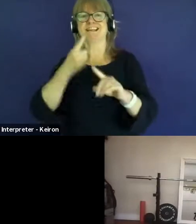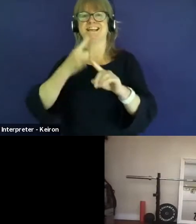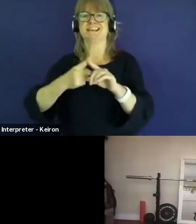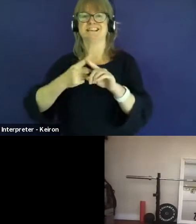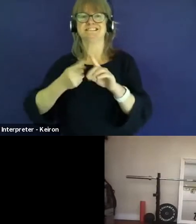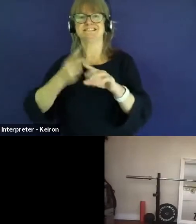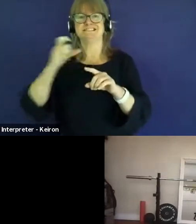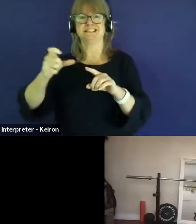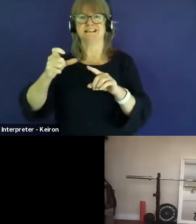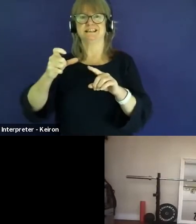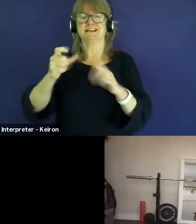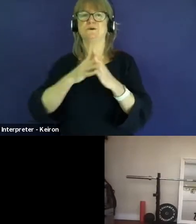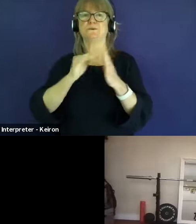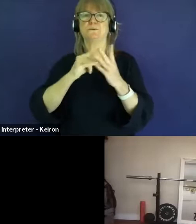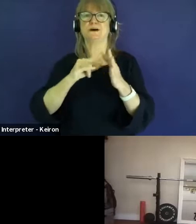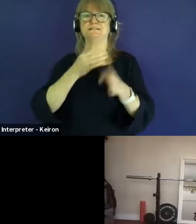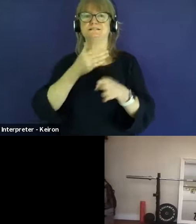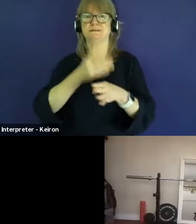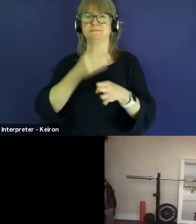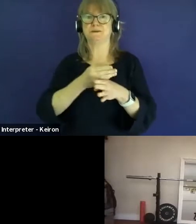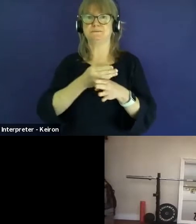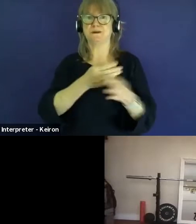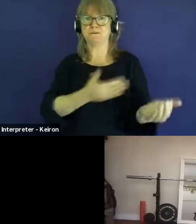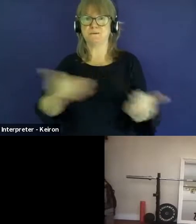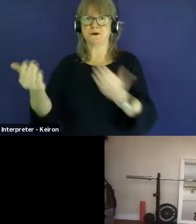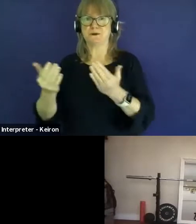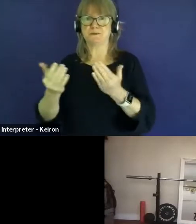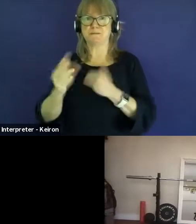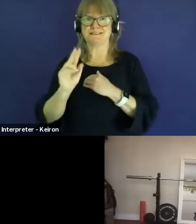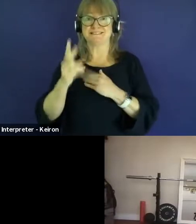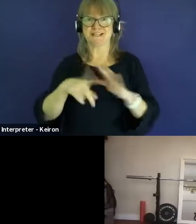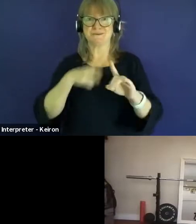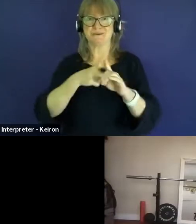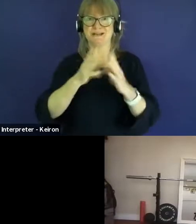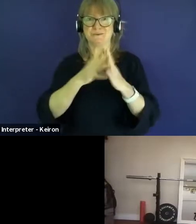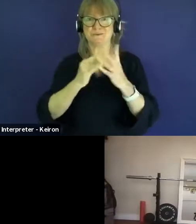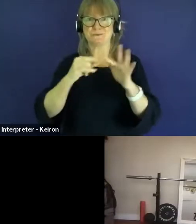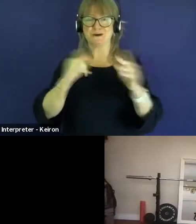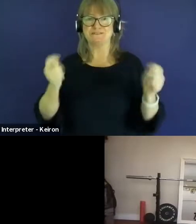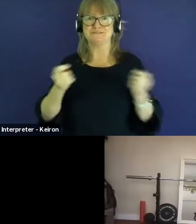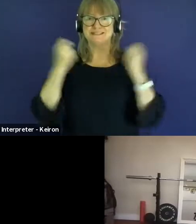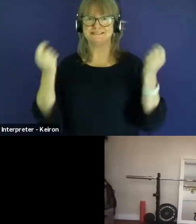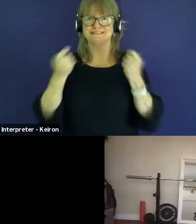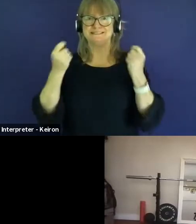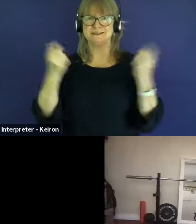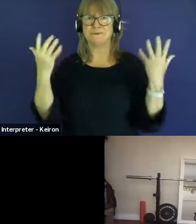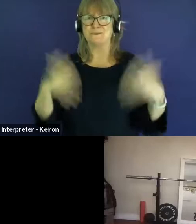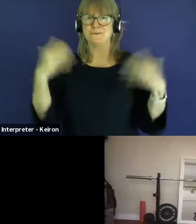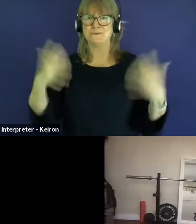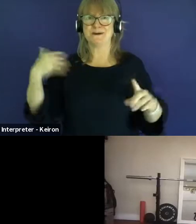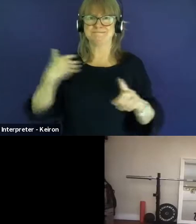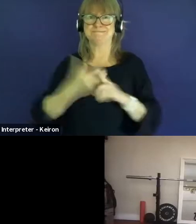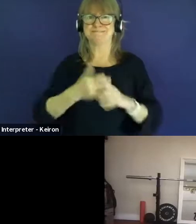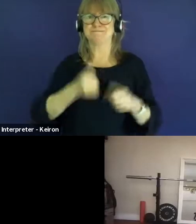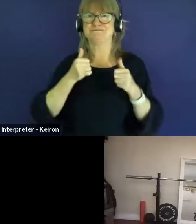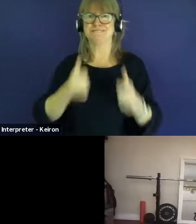here to week two of Wise Fest. Now, what a week it's been and what a festival it has been. It's been really fantastic.